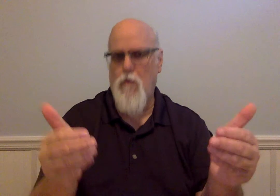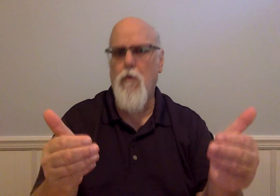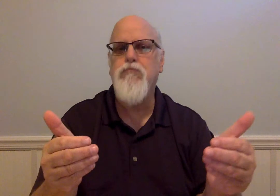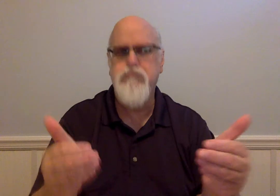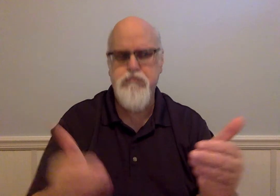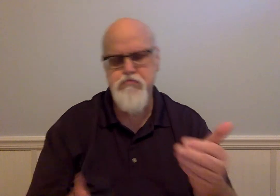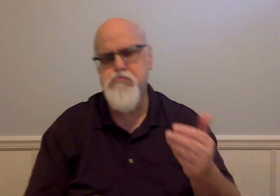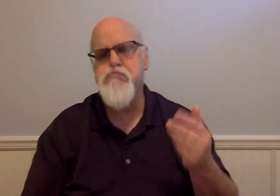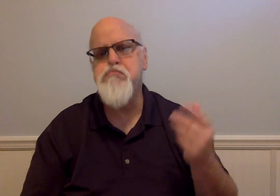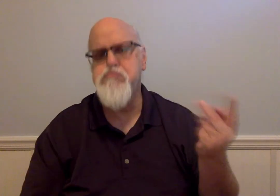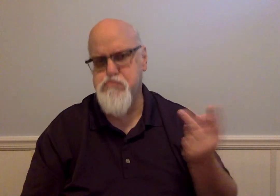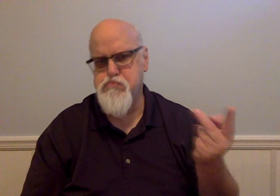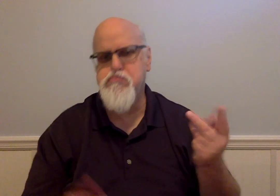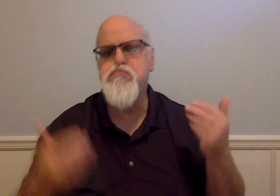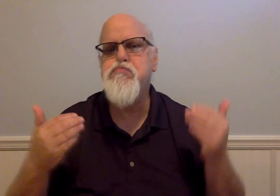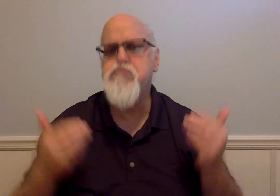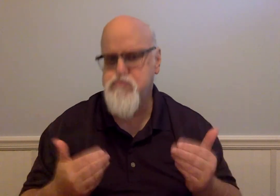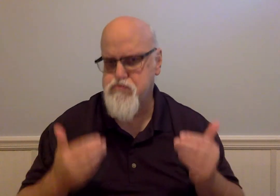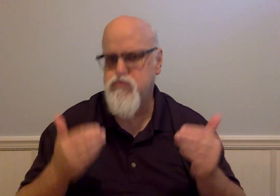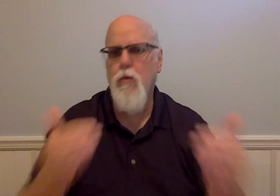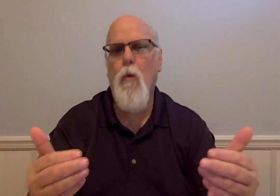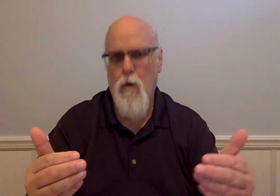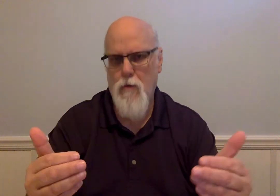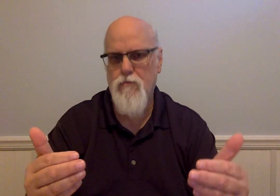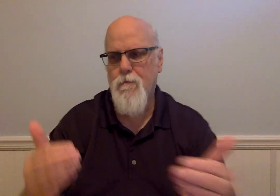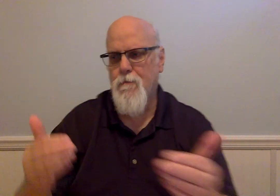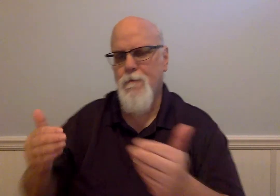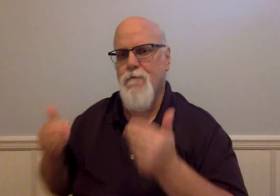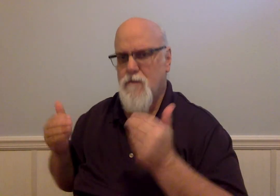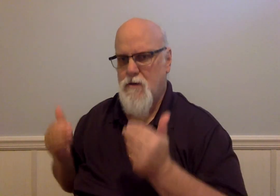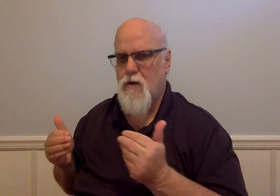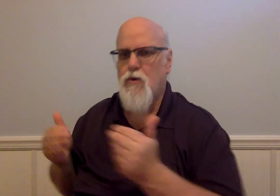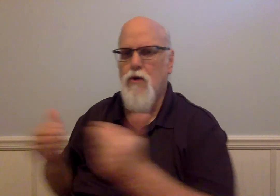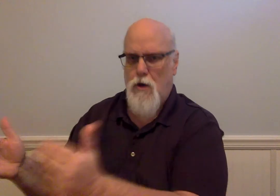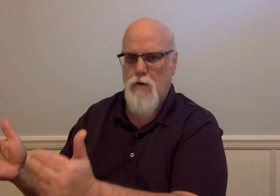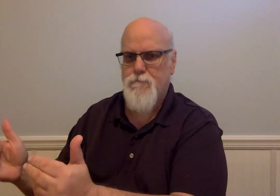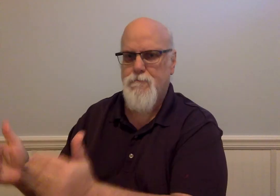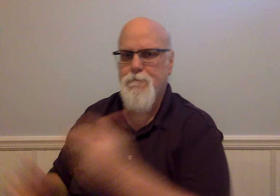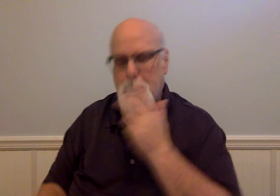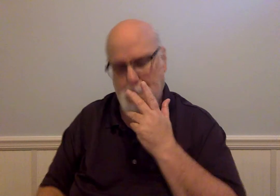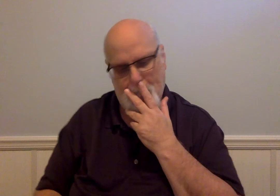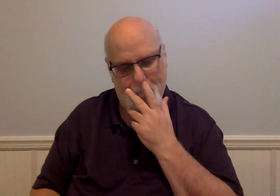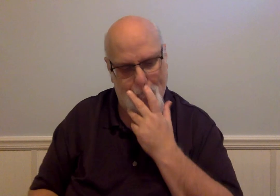So to go ahead, we can proceed. We'll go ahead. So you're moving forward.